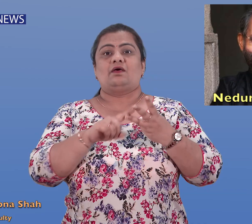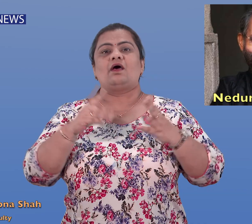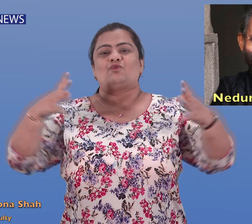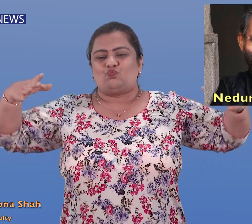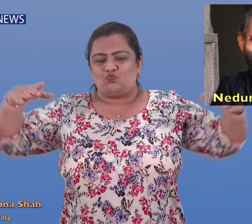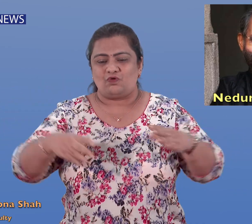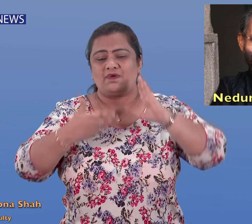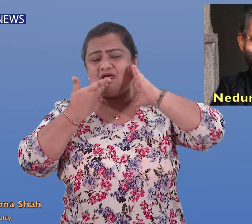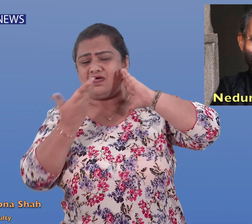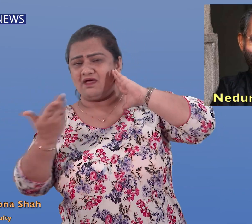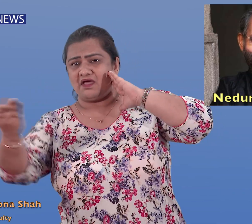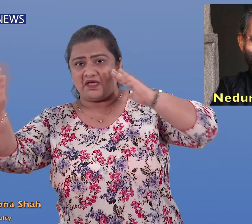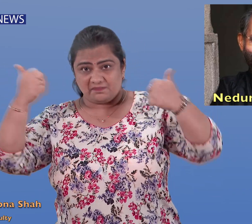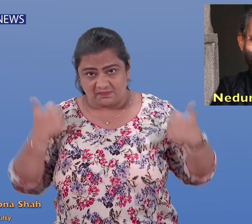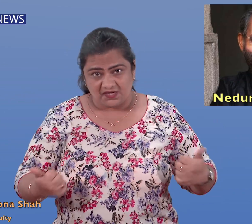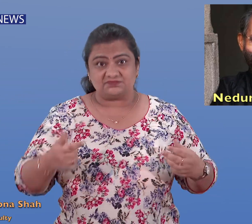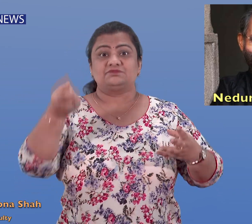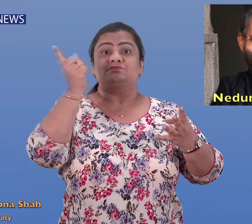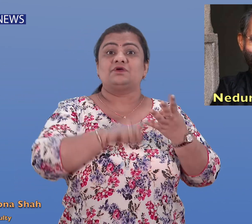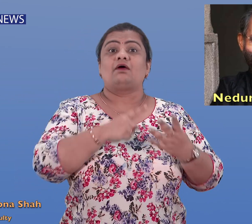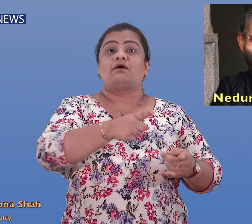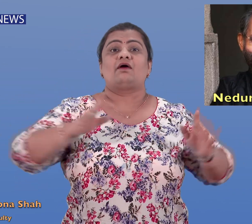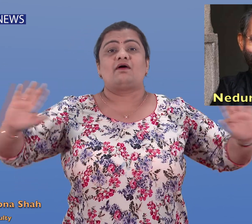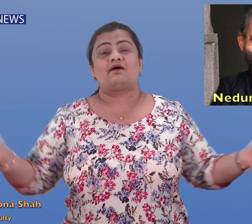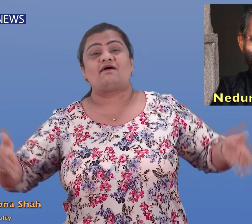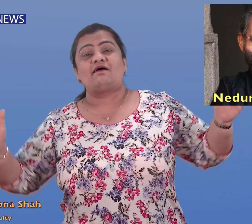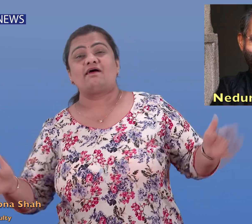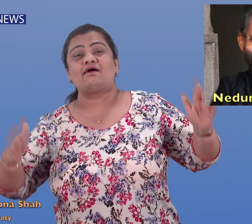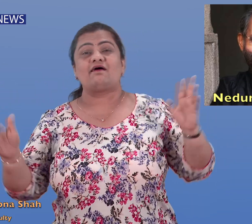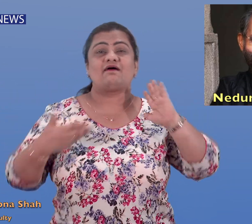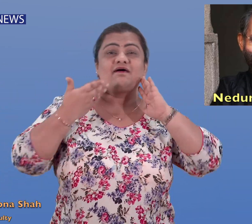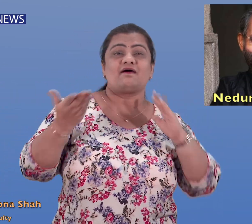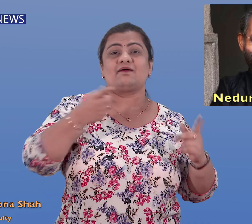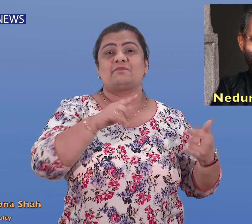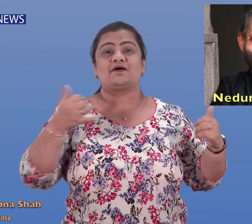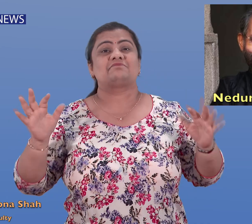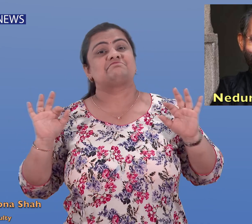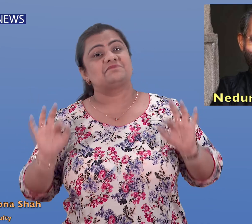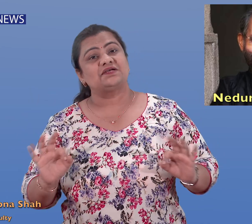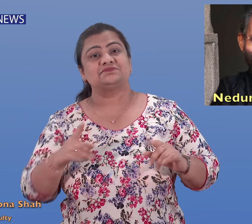too. He has written scripts for movies and did direction for a movie, Puram.